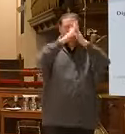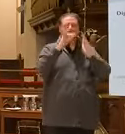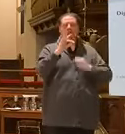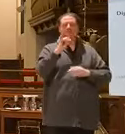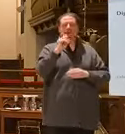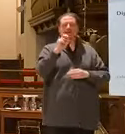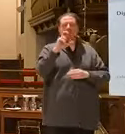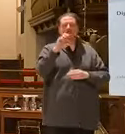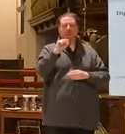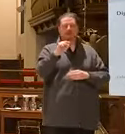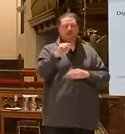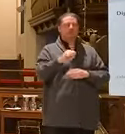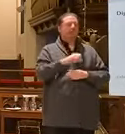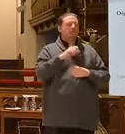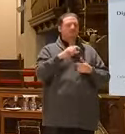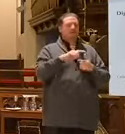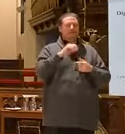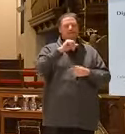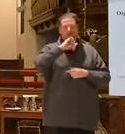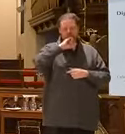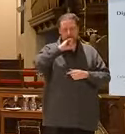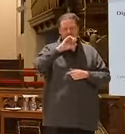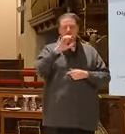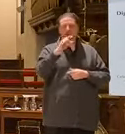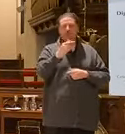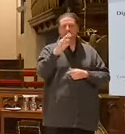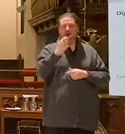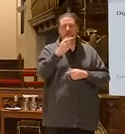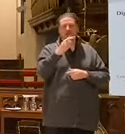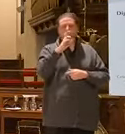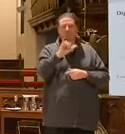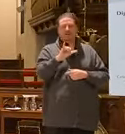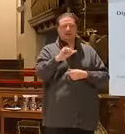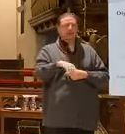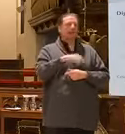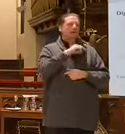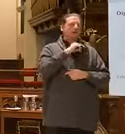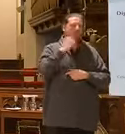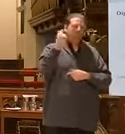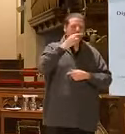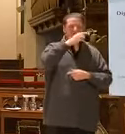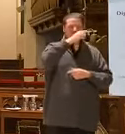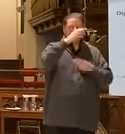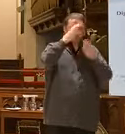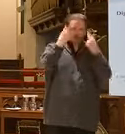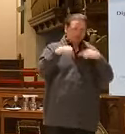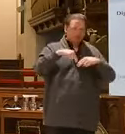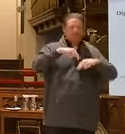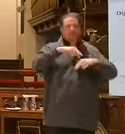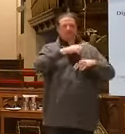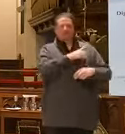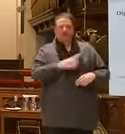Pope, and Gregory, our Bishop, your clergy, religious, and all your faithful people.